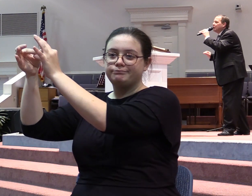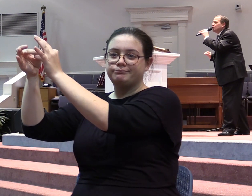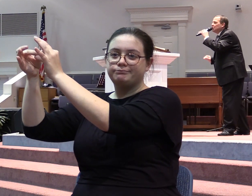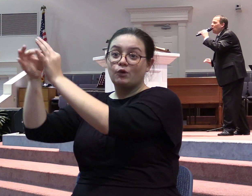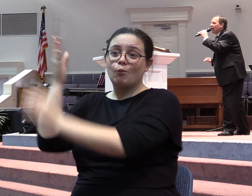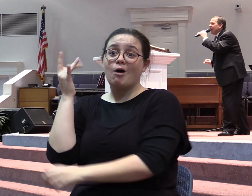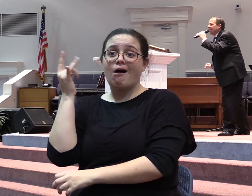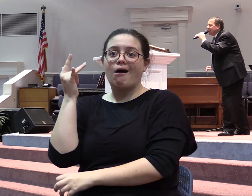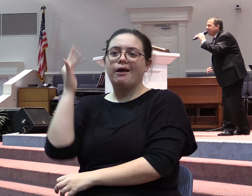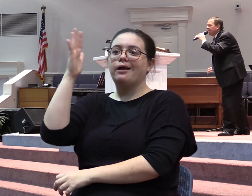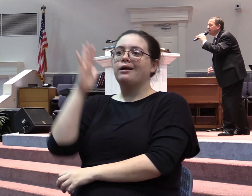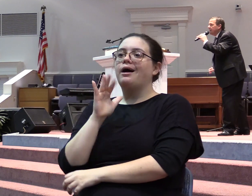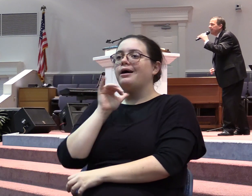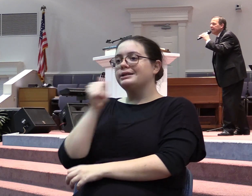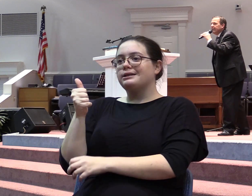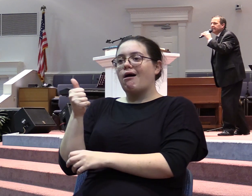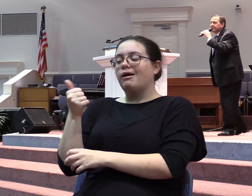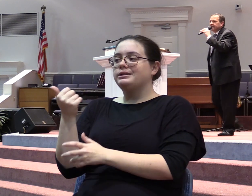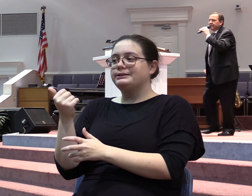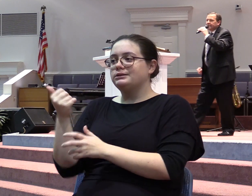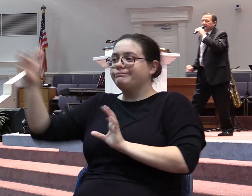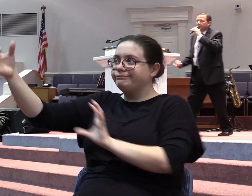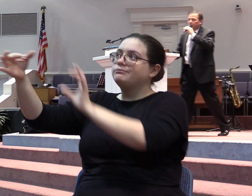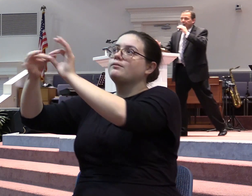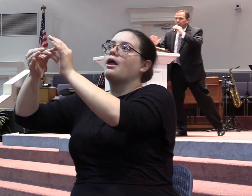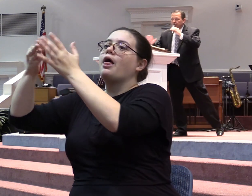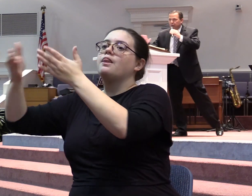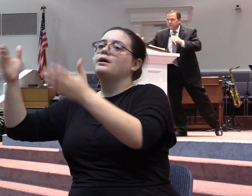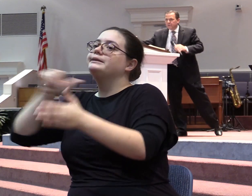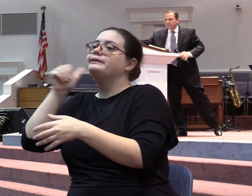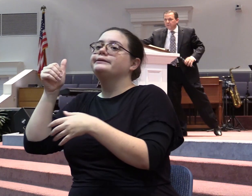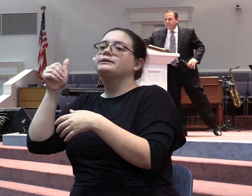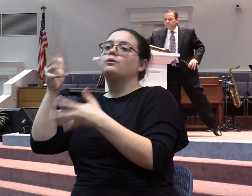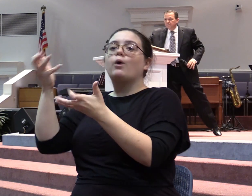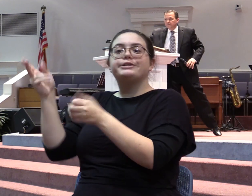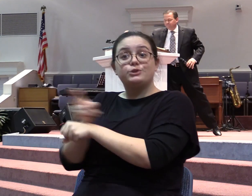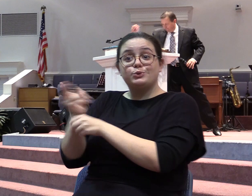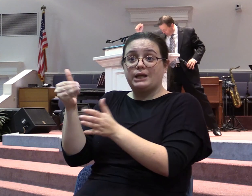not restore anything he doesn't intend to reuse.